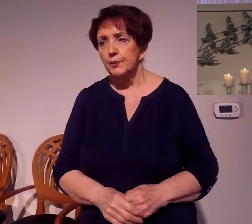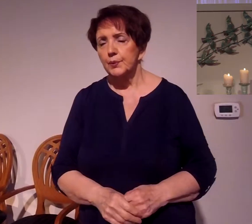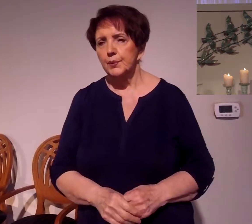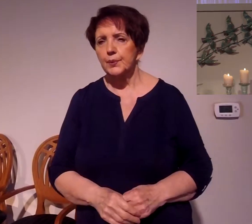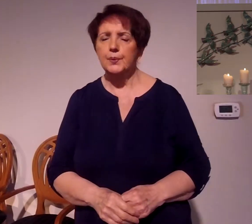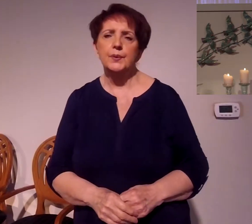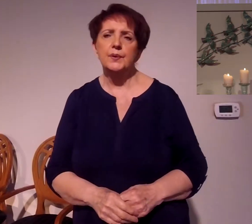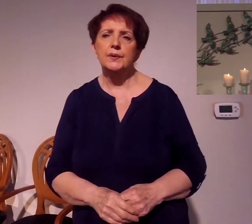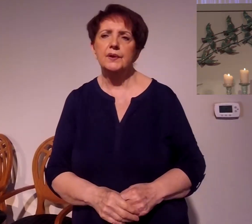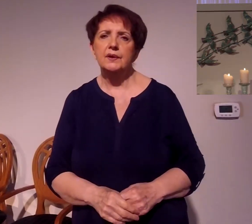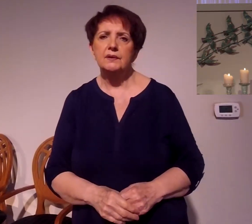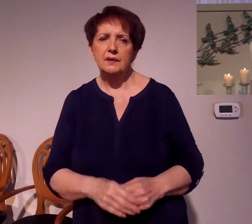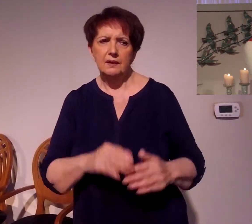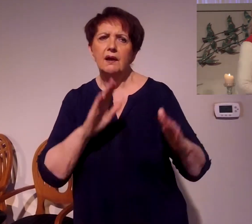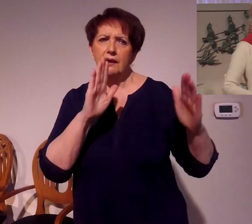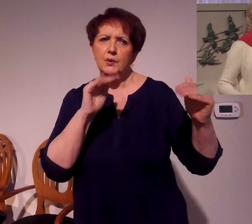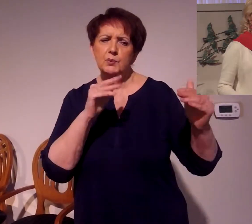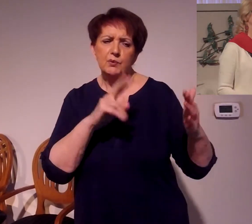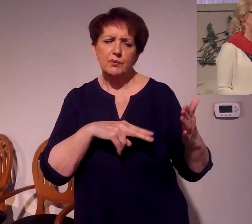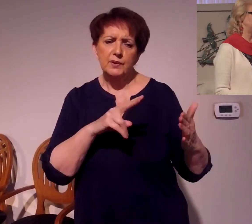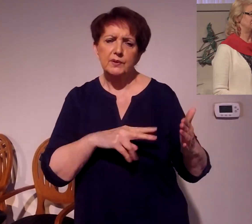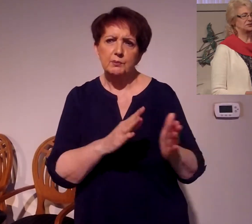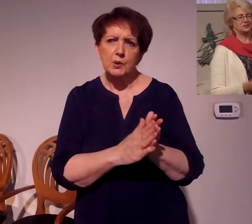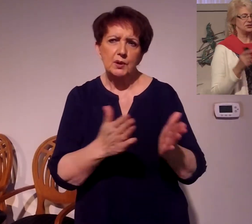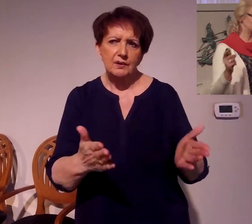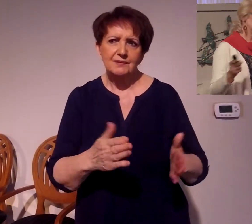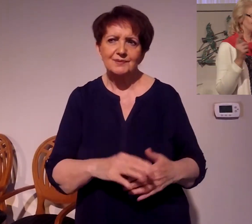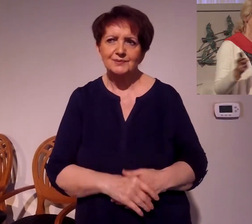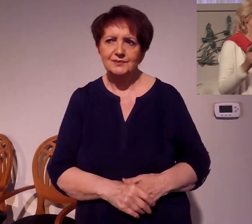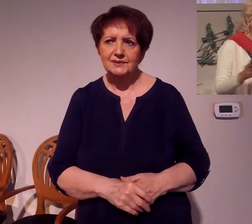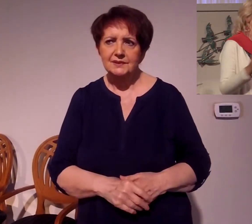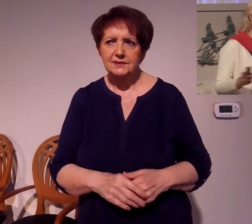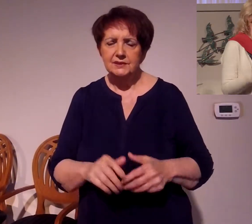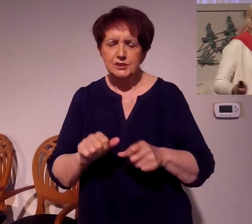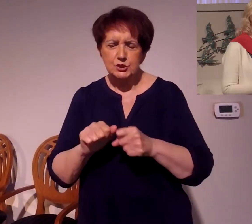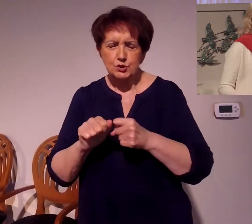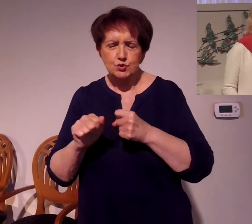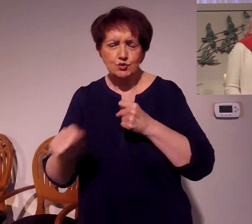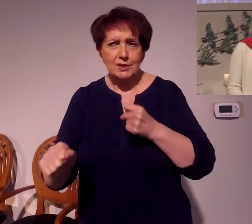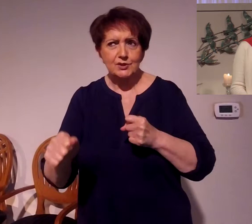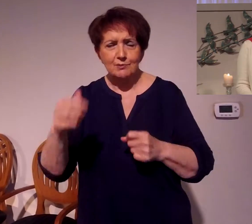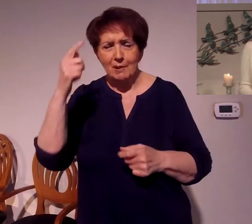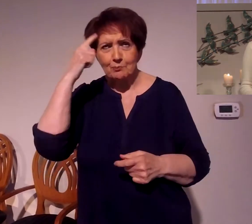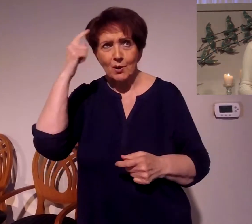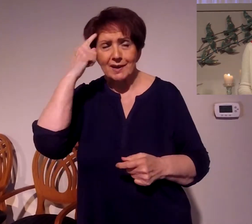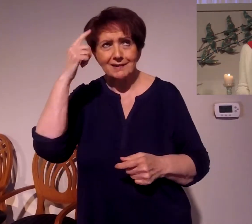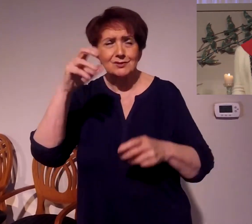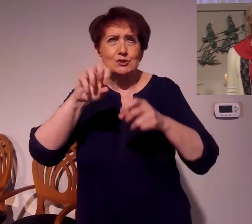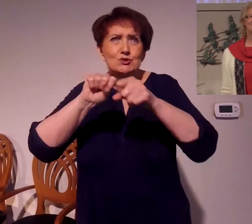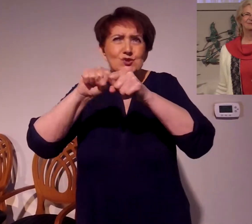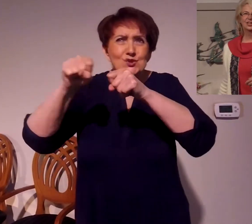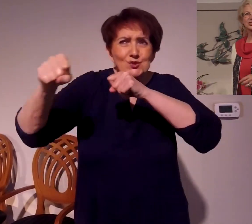Yeah, so I hope you're reading this book. I hope it's stretching your brain, because it is stretching mine.